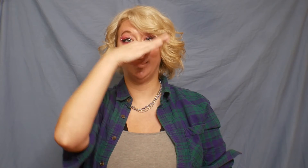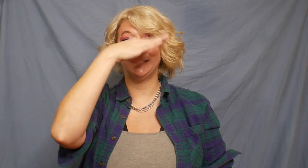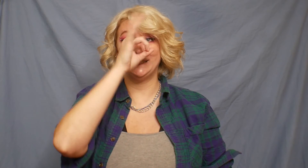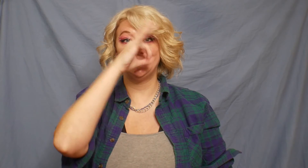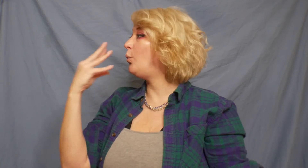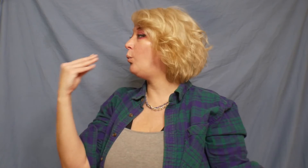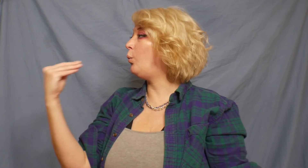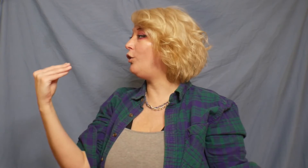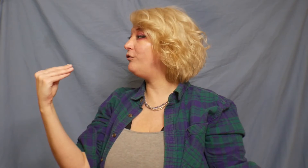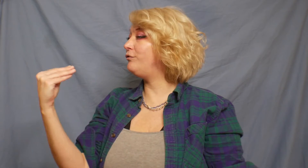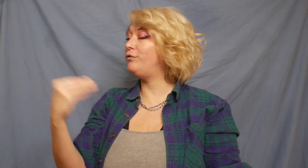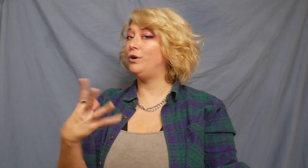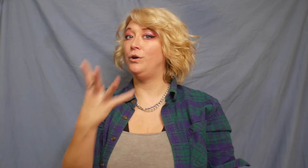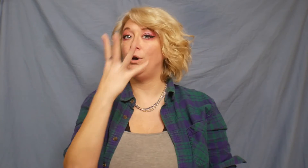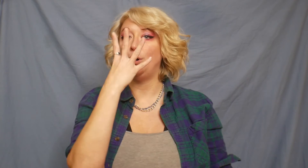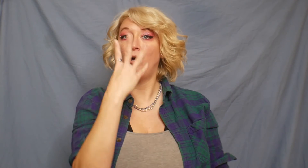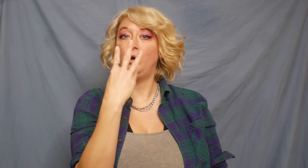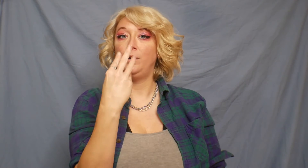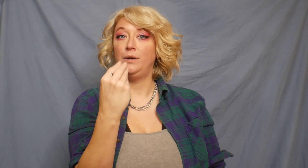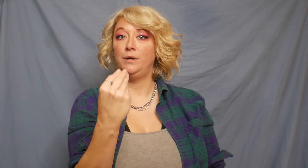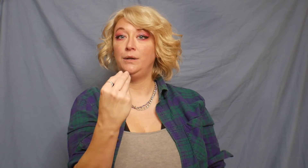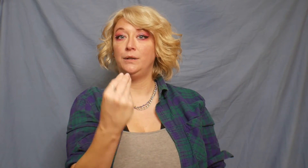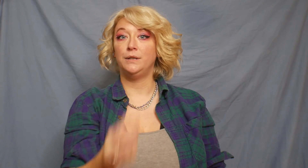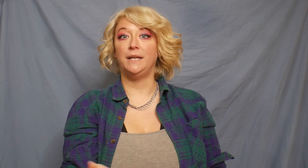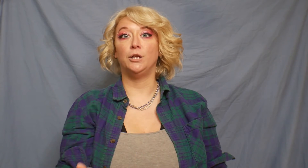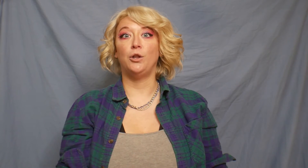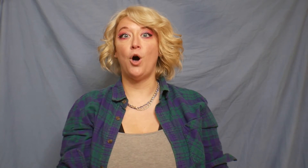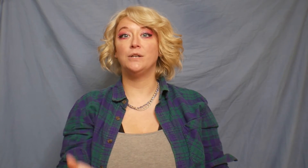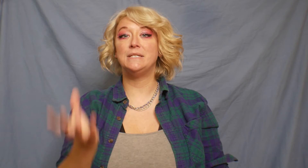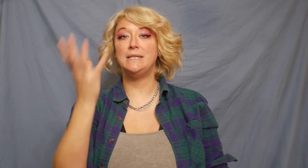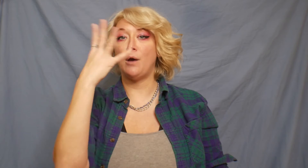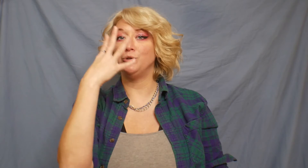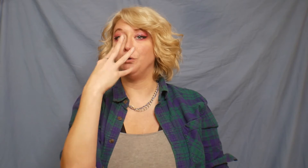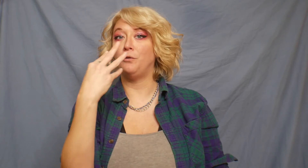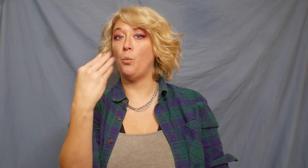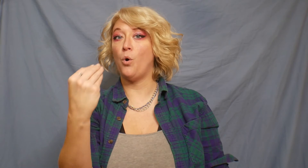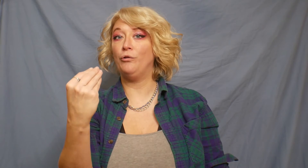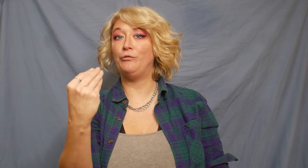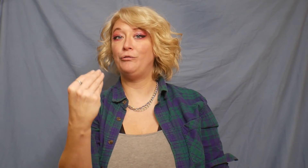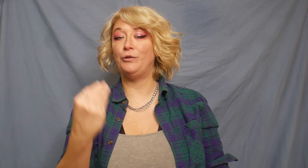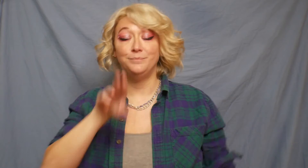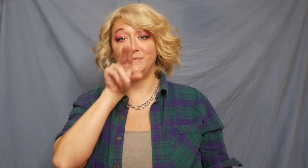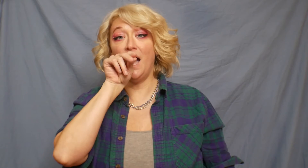fox. Wolf, like the long snout of a wolf.